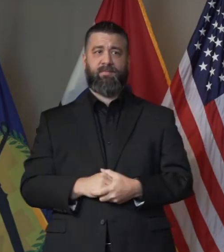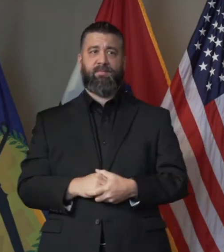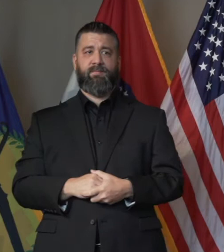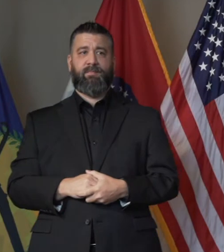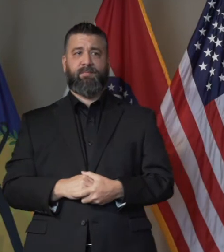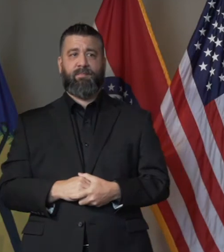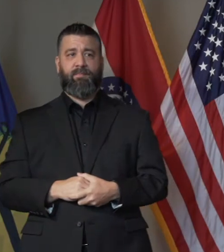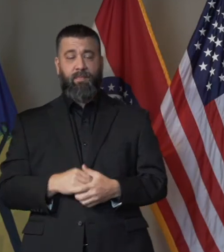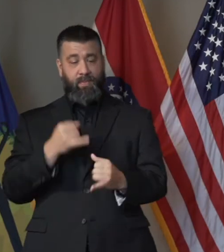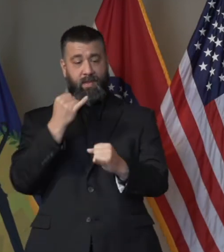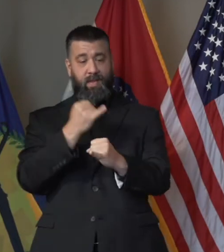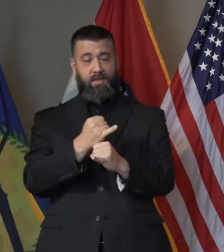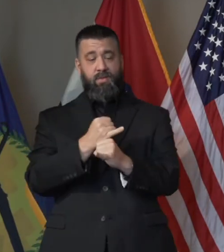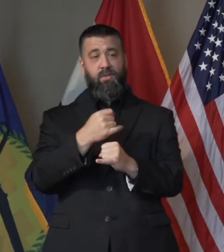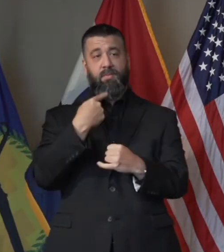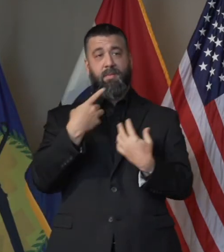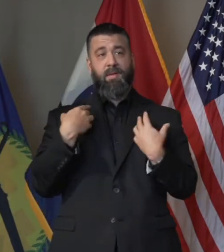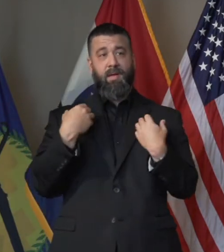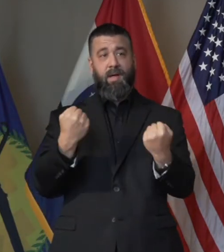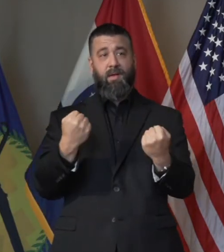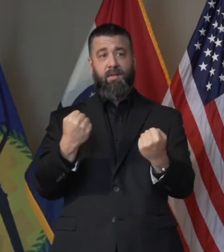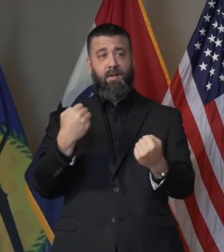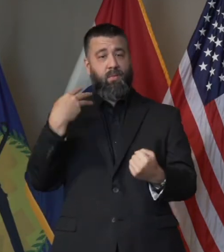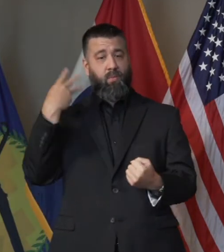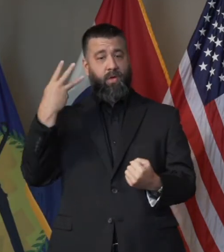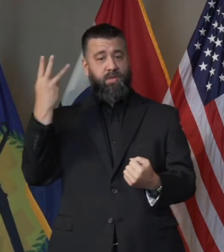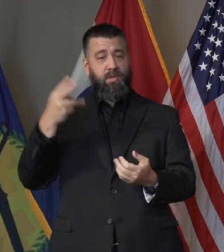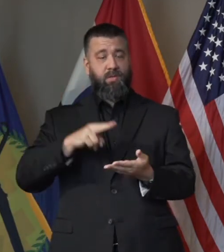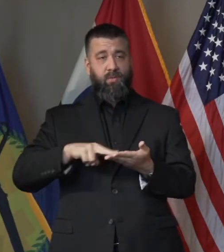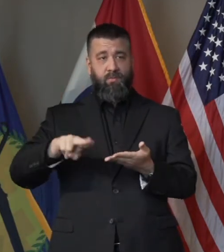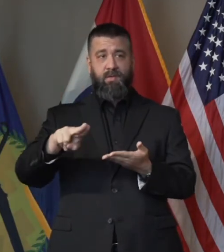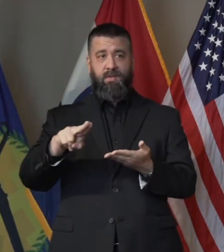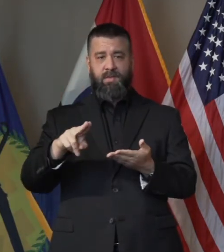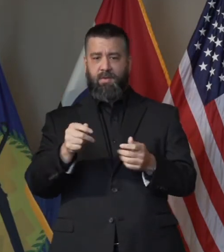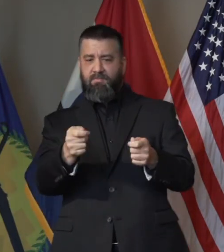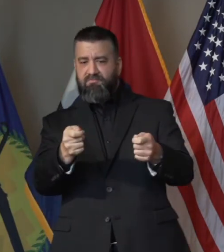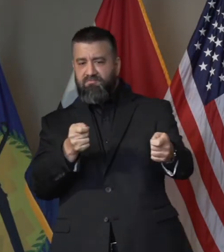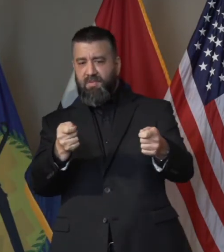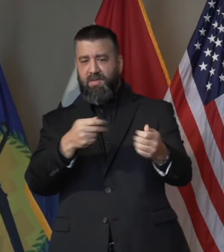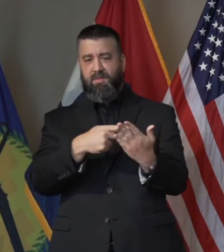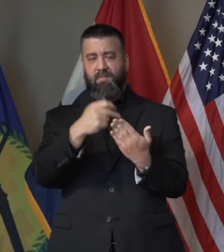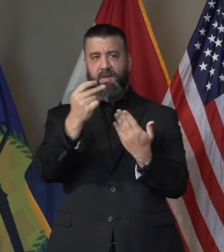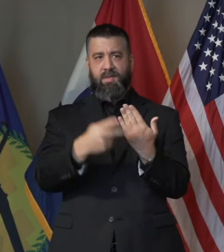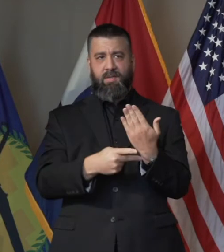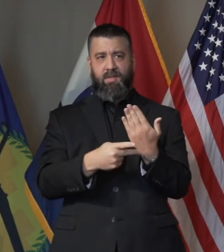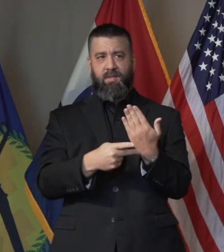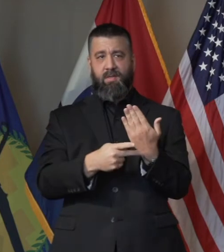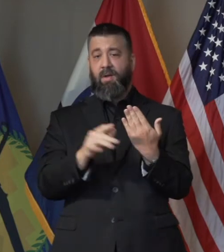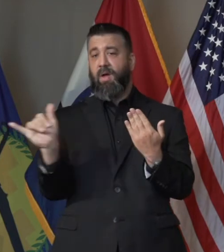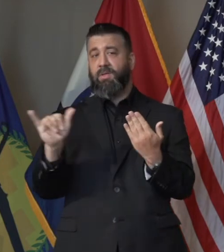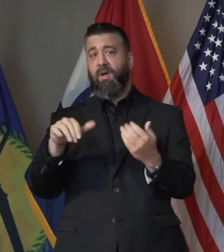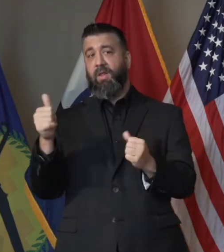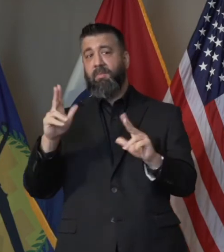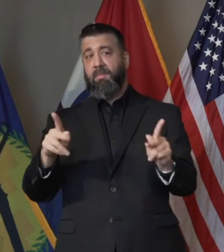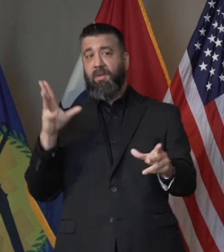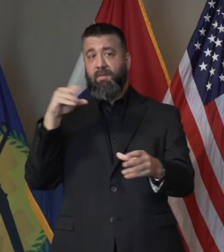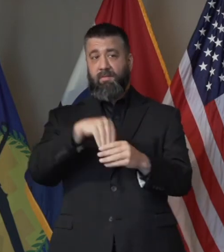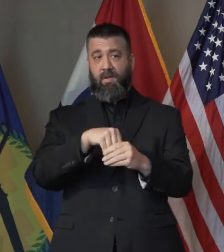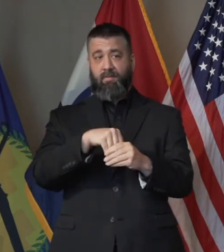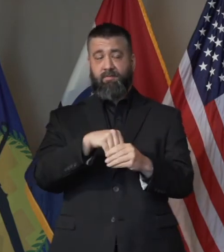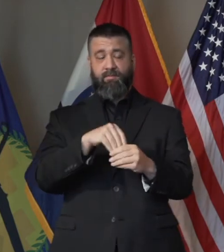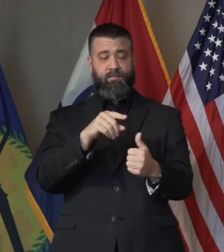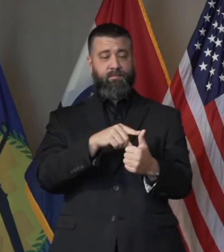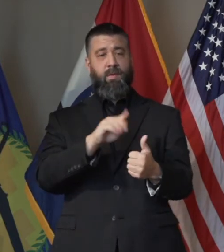The Institute for Public Health at Washington University had managed this project. Collaborators for the COVID-19 testing included